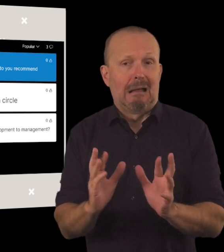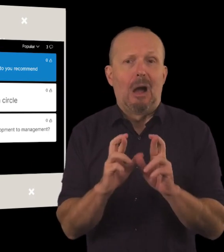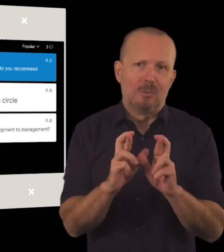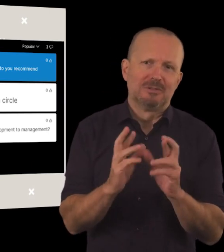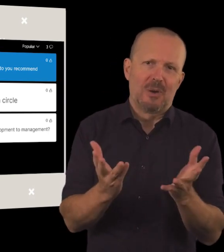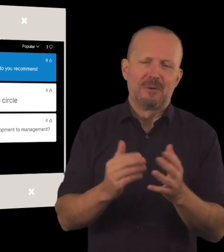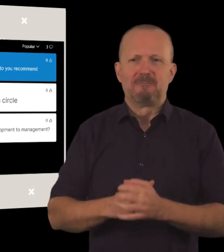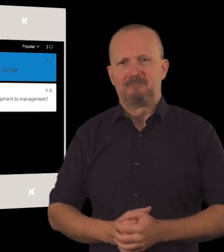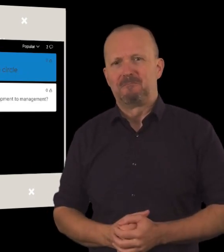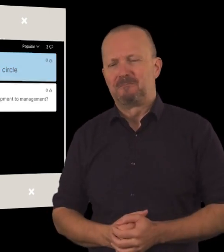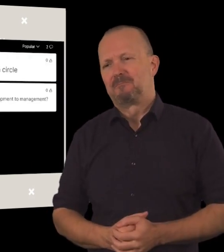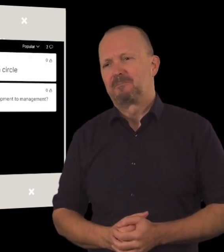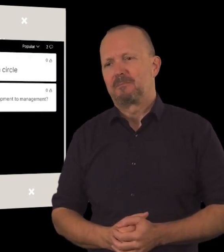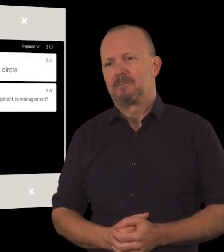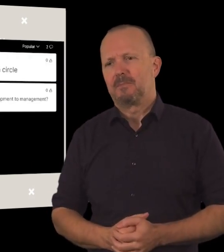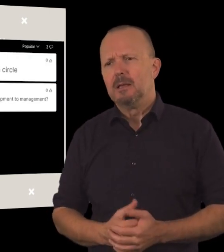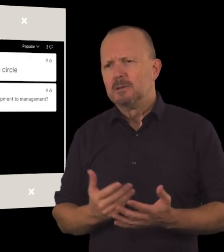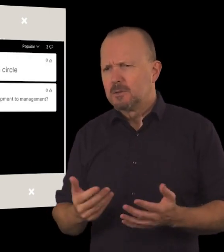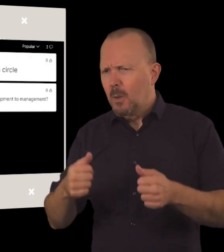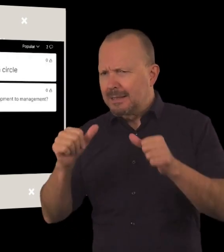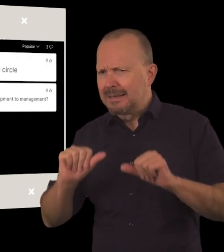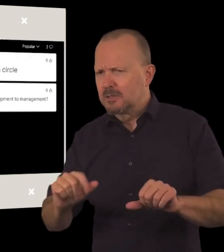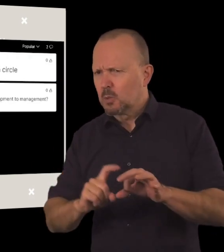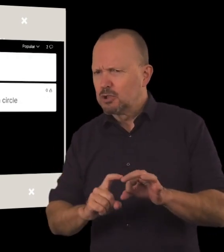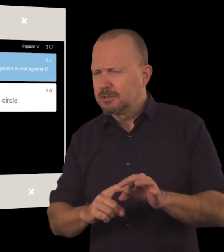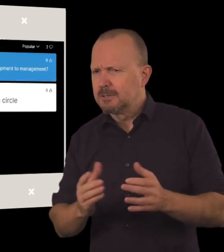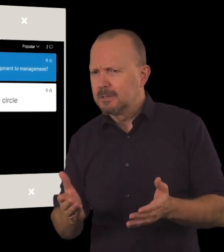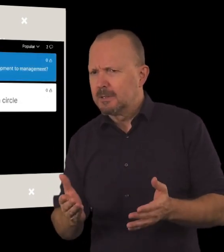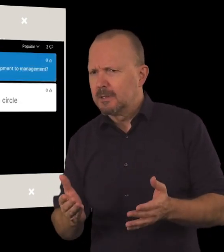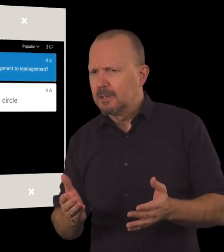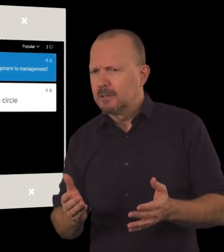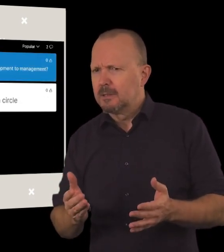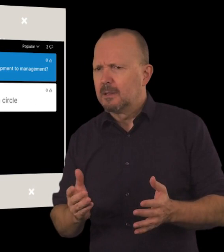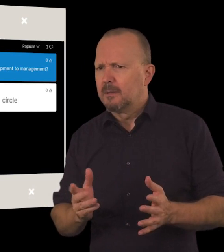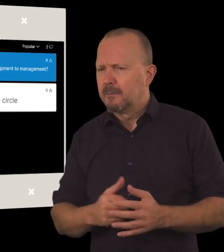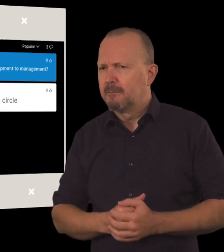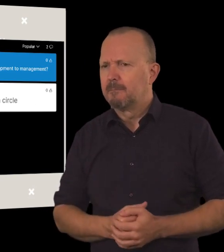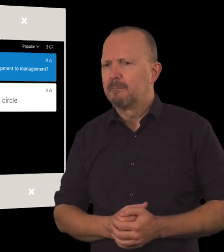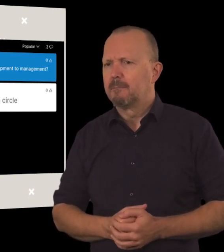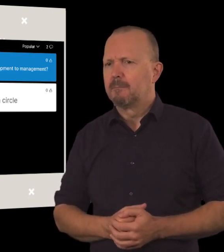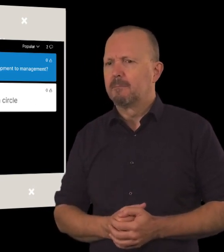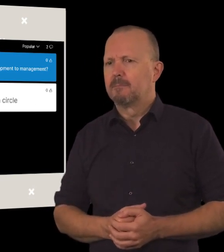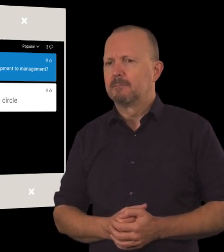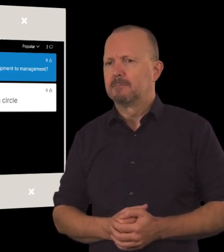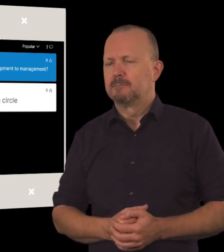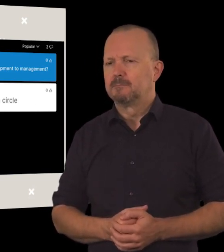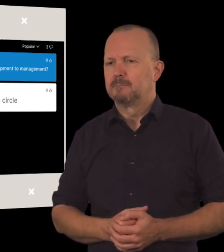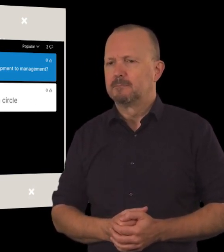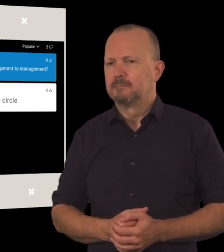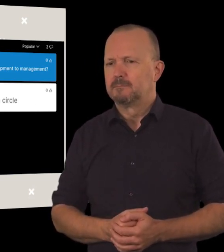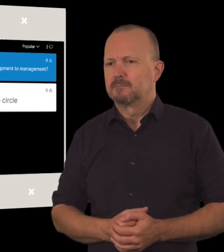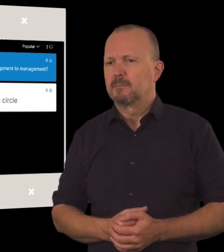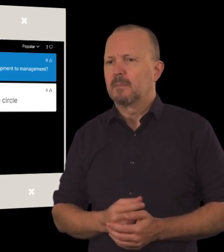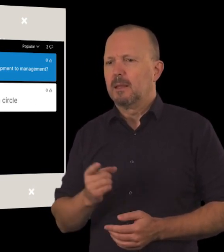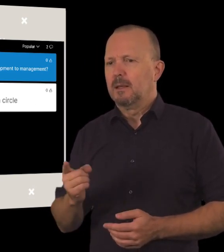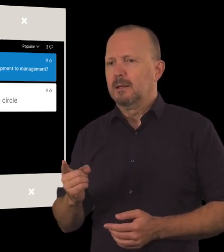question. How did you figure out I'll read this one. Would